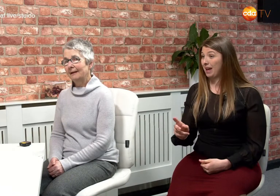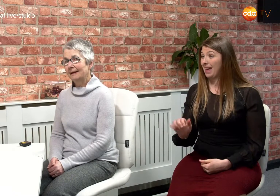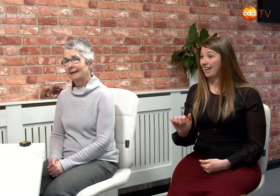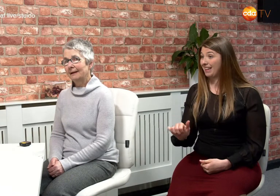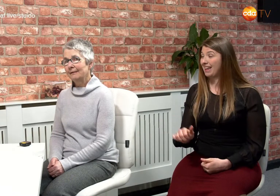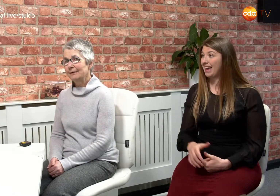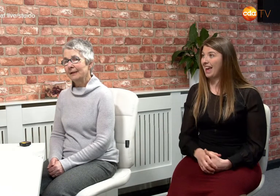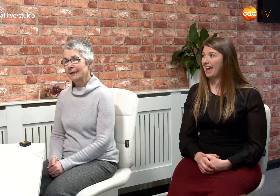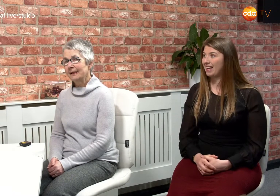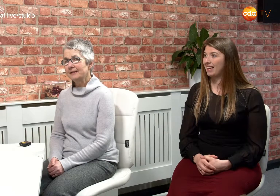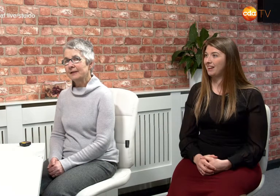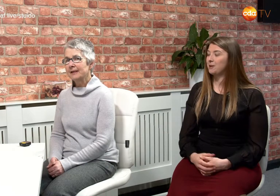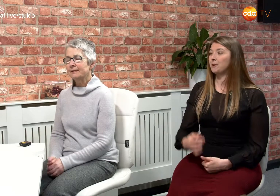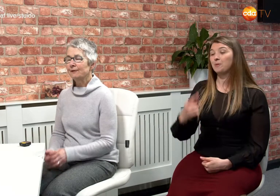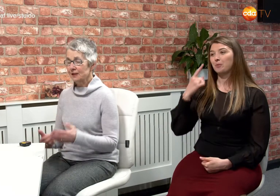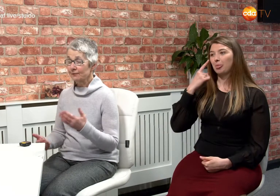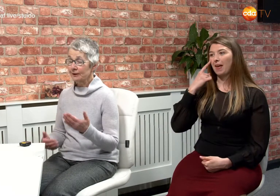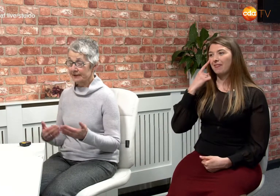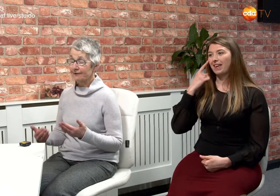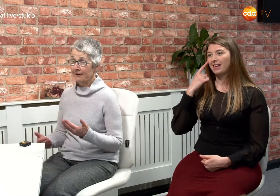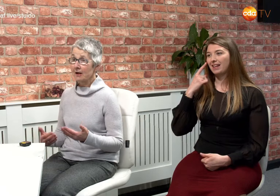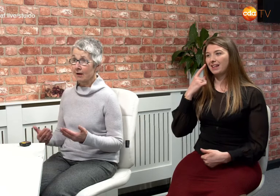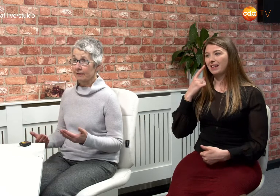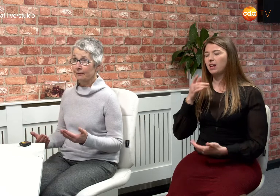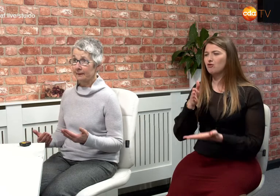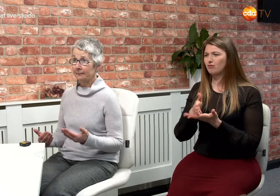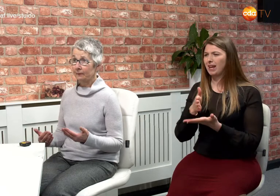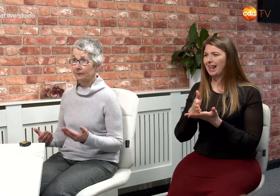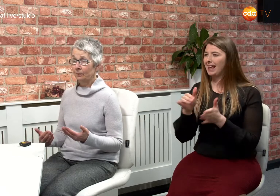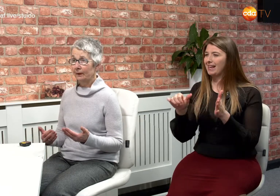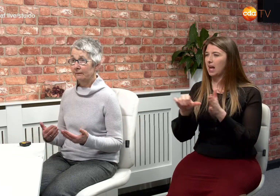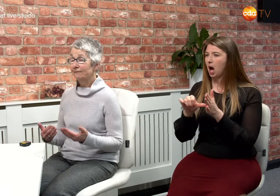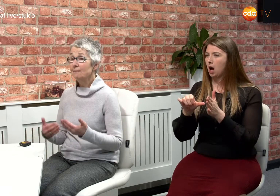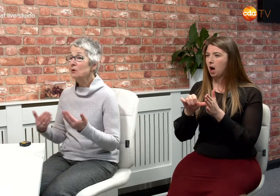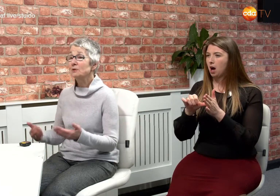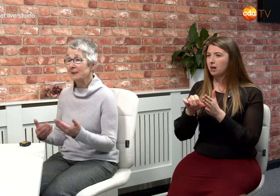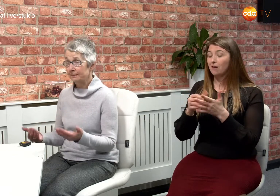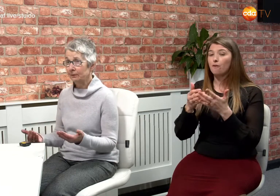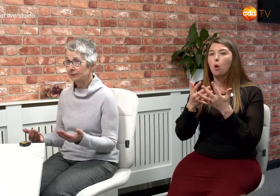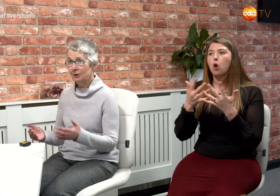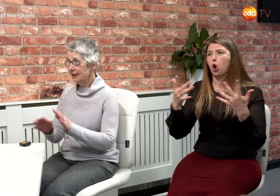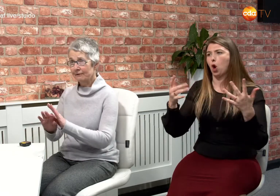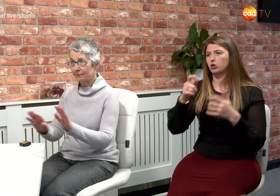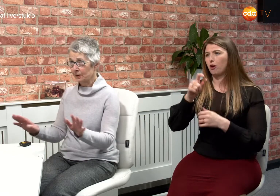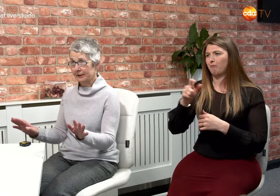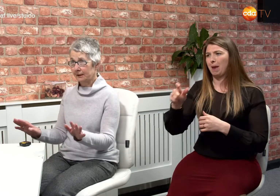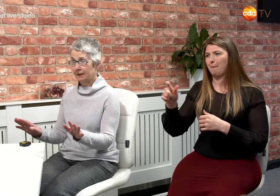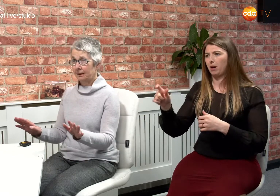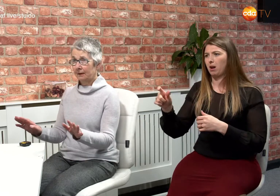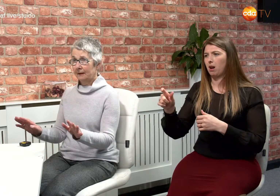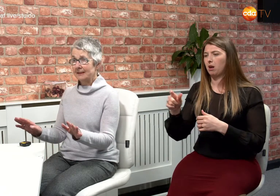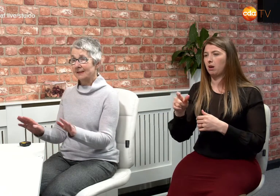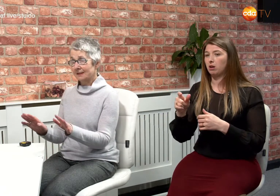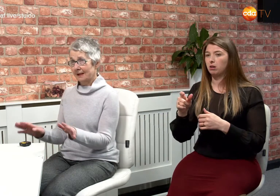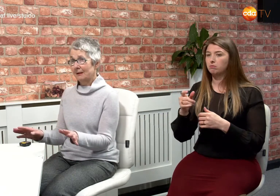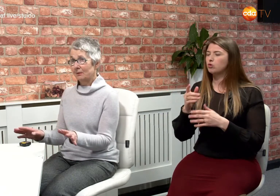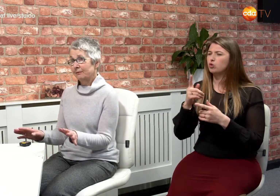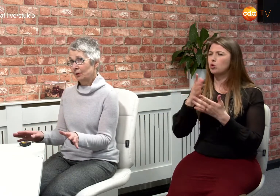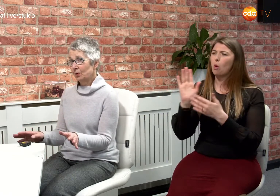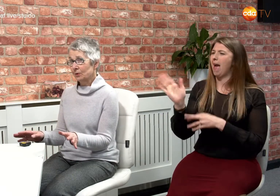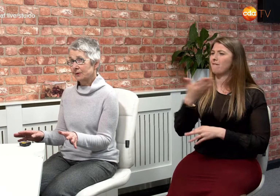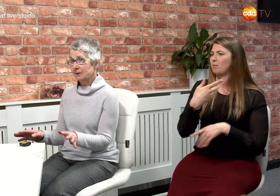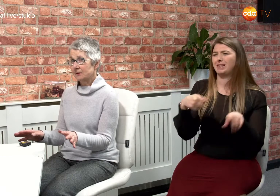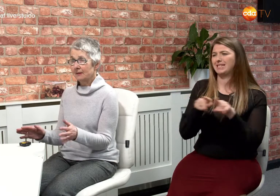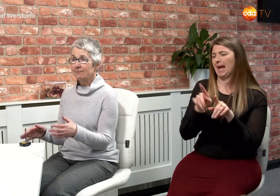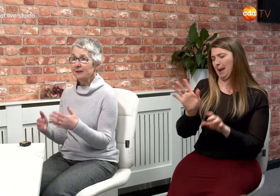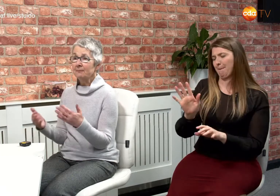Okay. I think it's first of all, it's very hard for people. For most people, not everybody is the same,